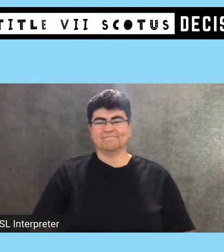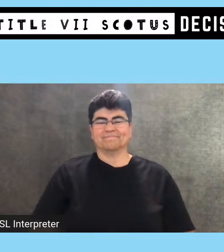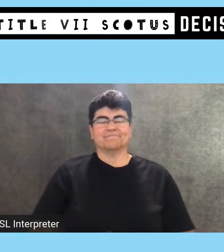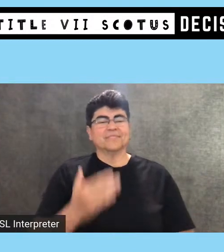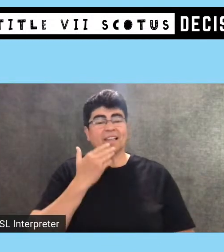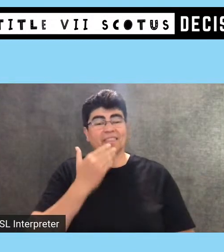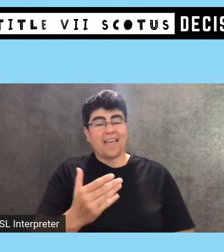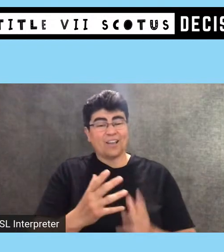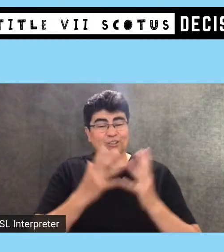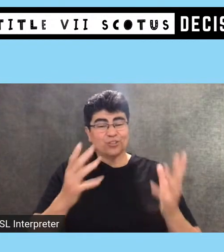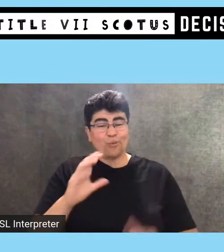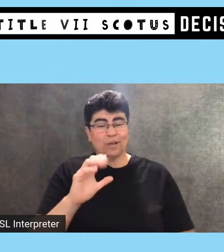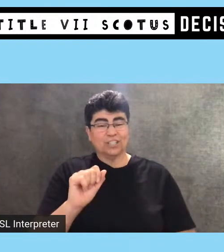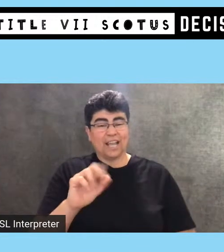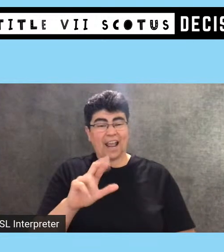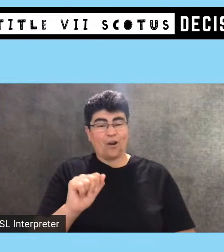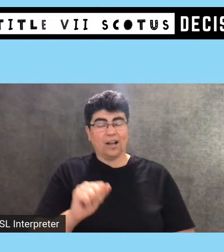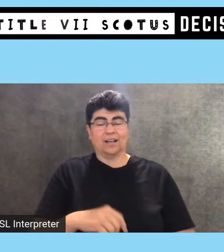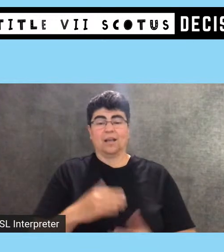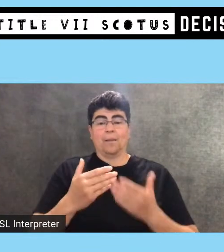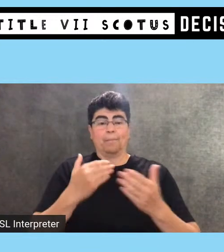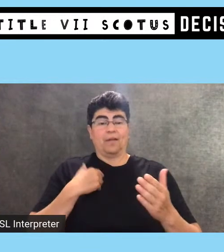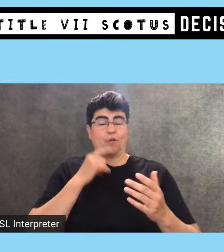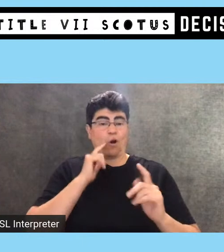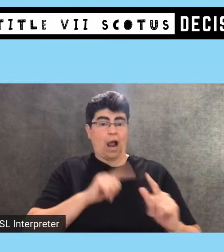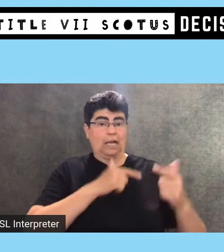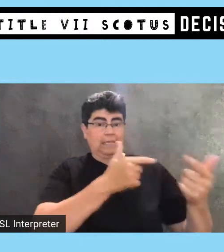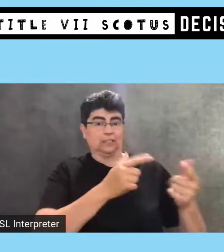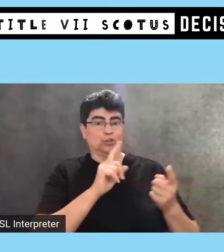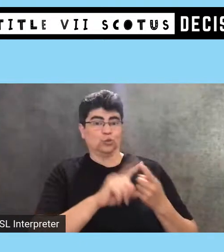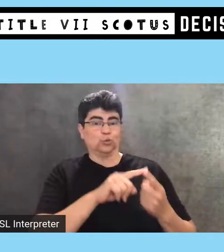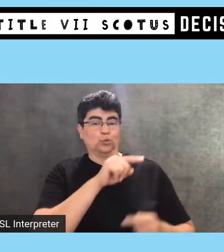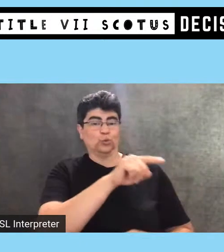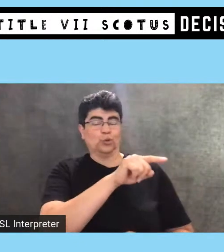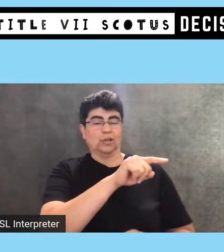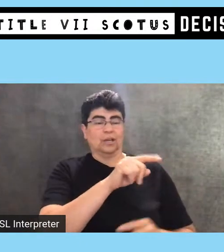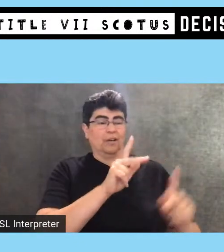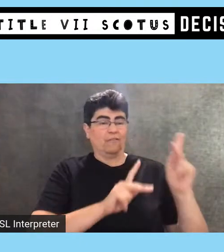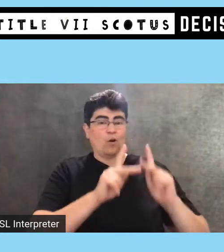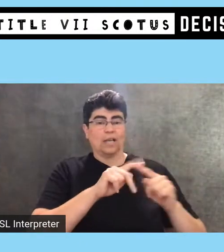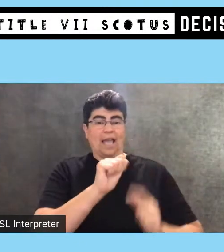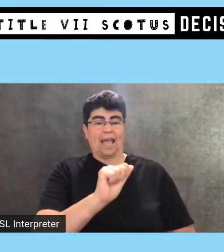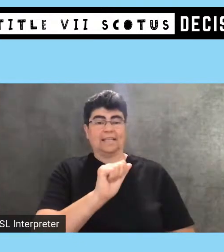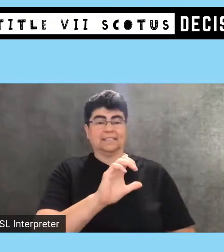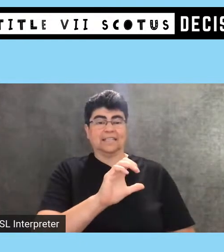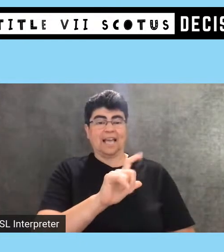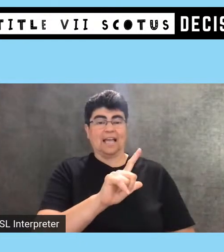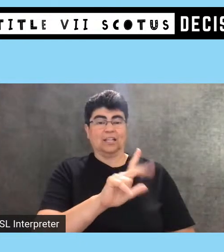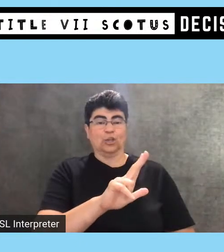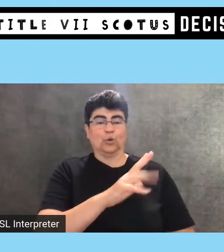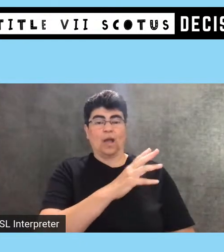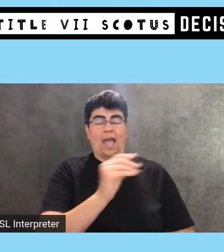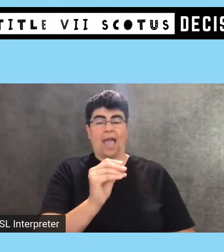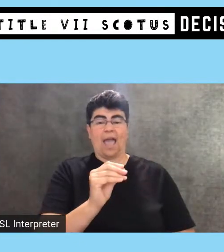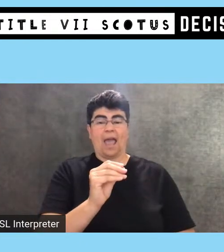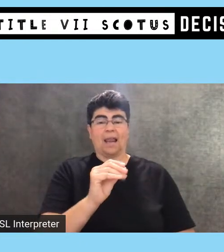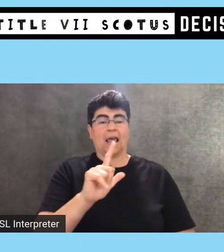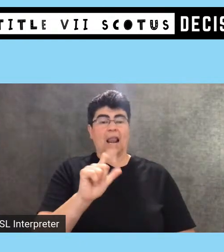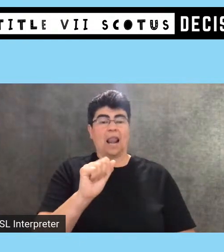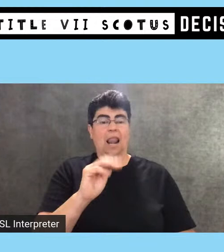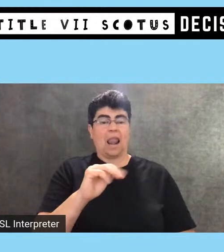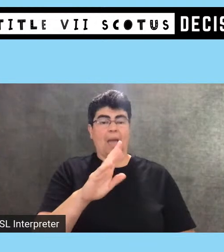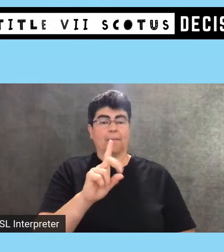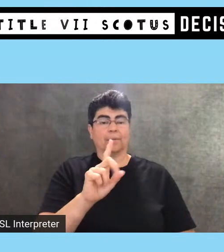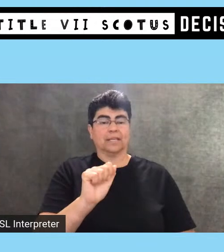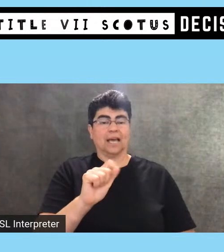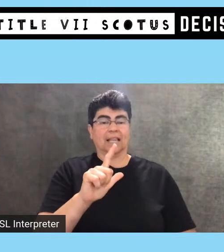Thank you so much, Kara. Before I throw it over to the folks at the ACLU and Lambda Legal, I do